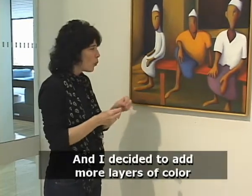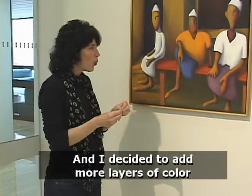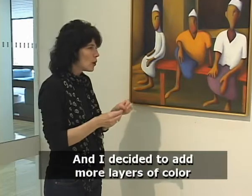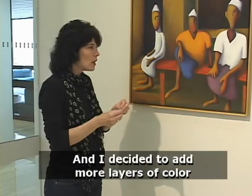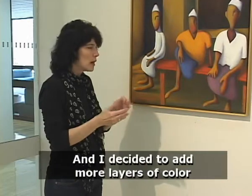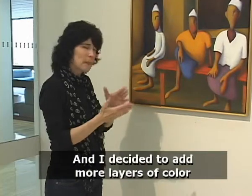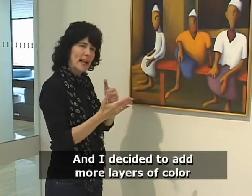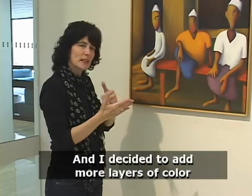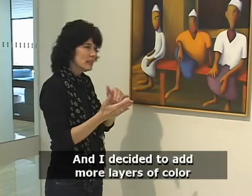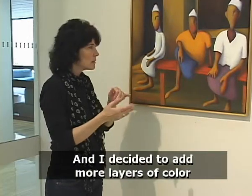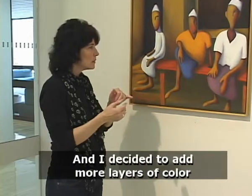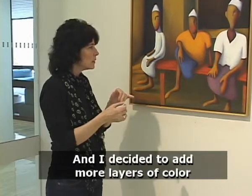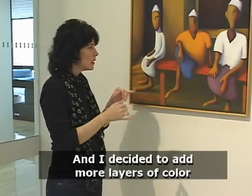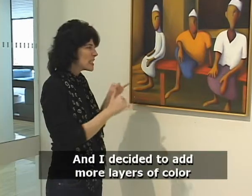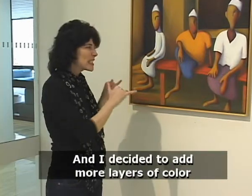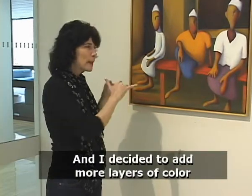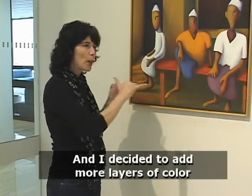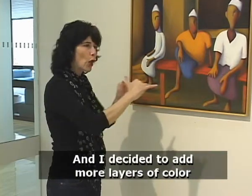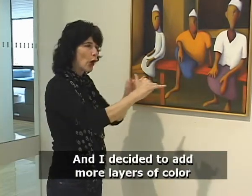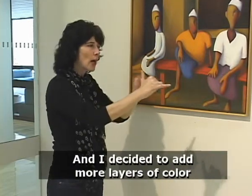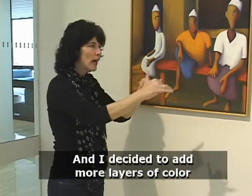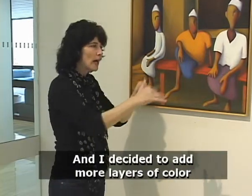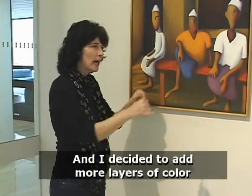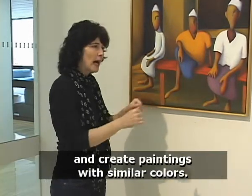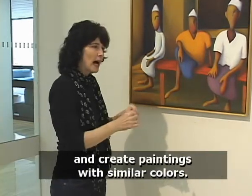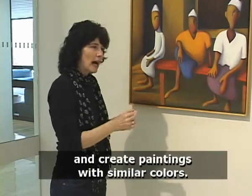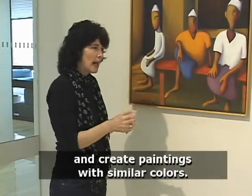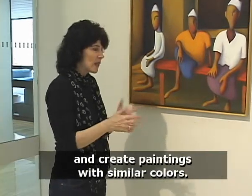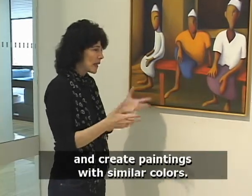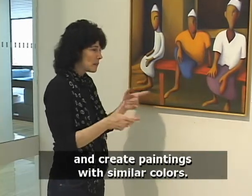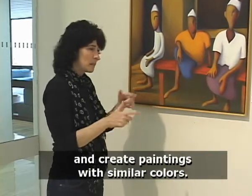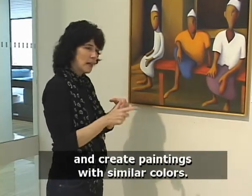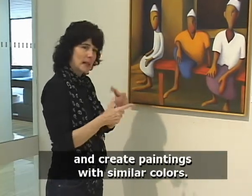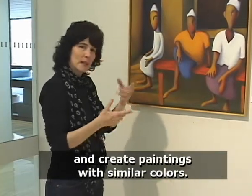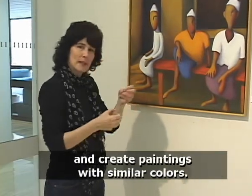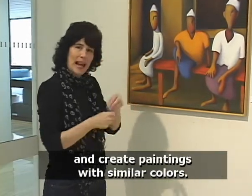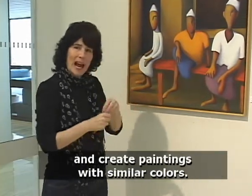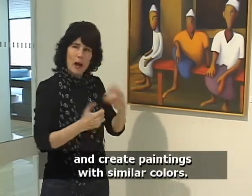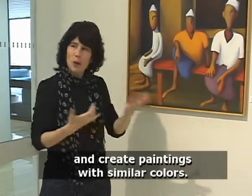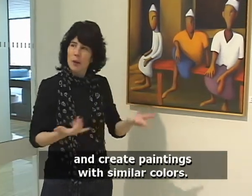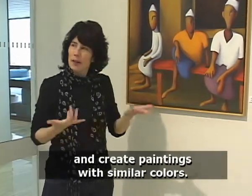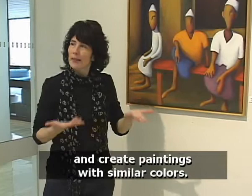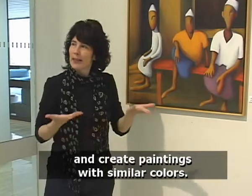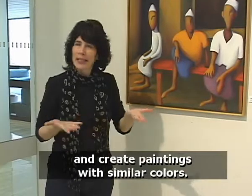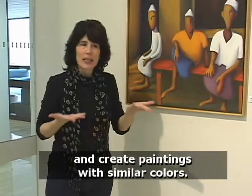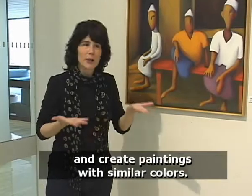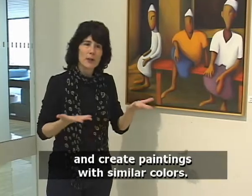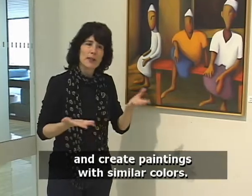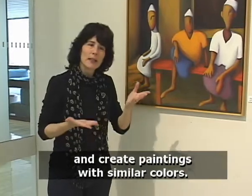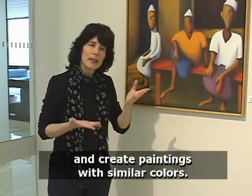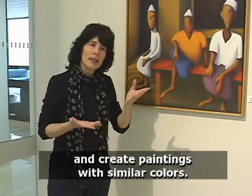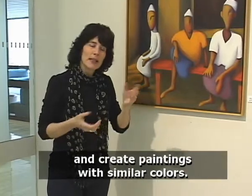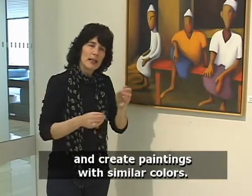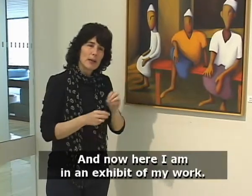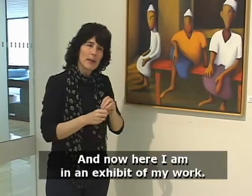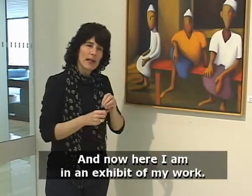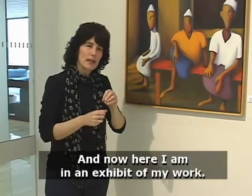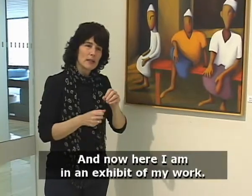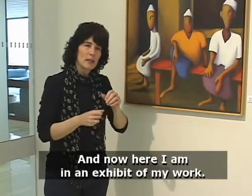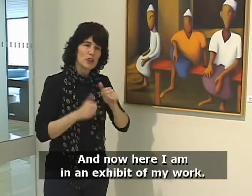to add more layers of color and create paintings with similar colors. And now here I am in